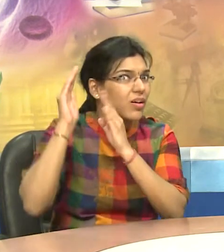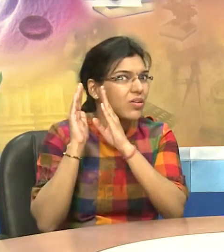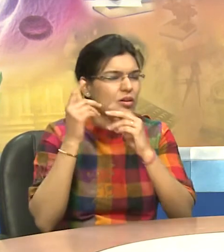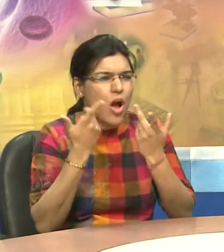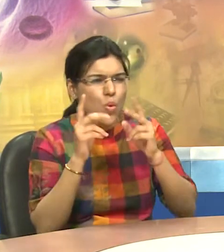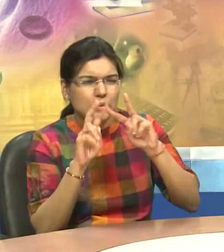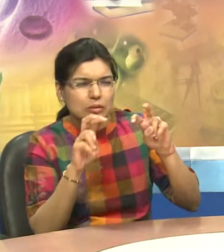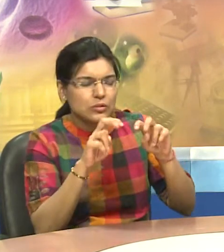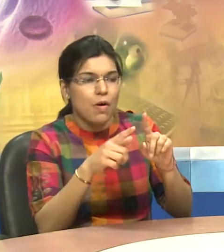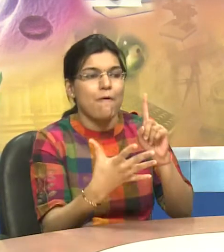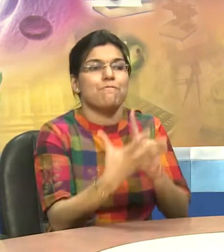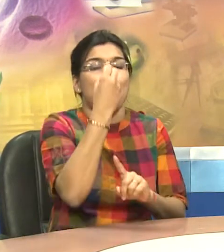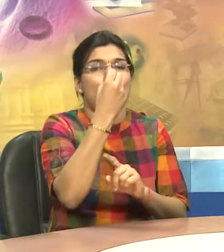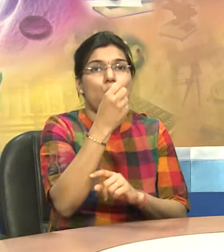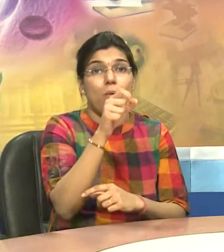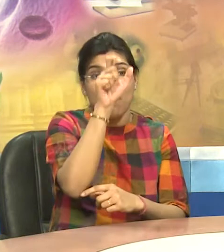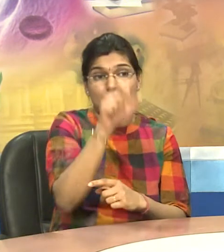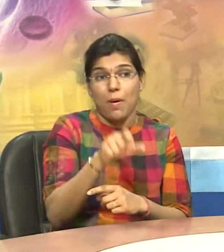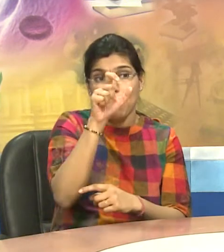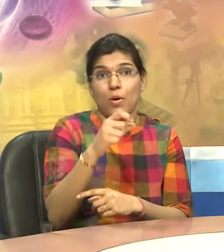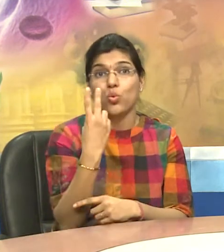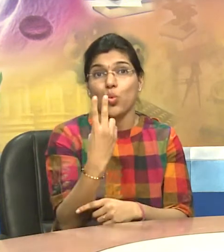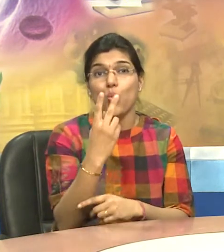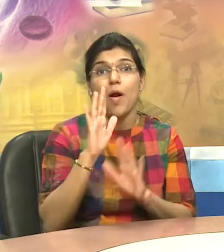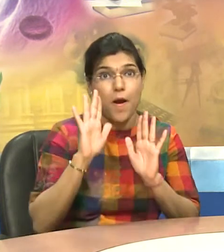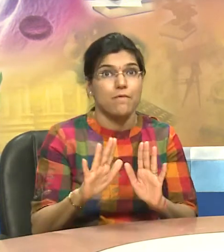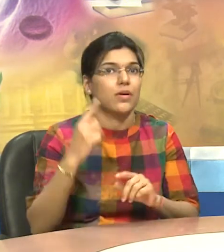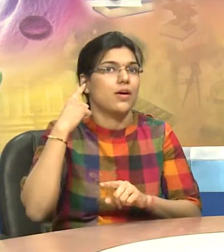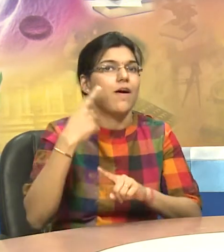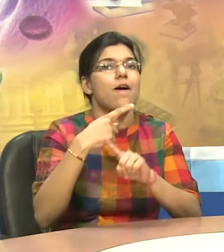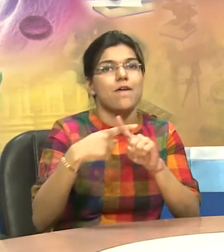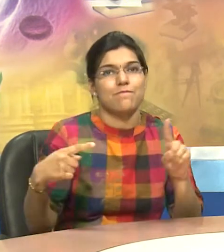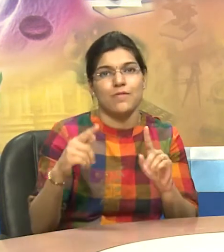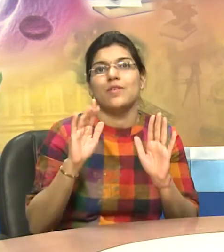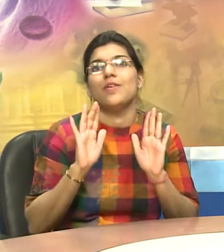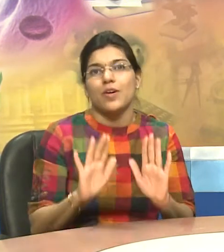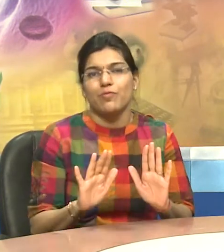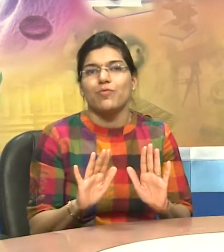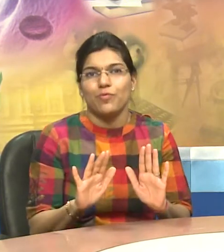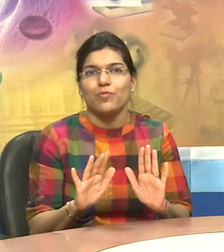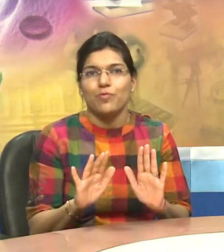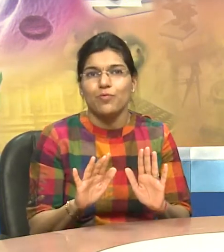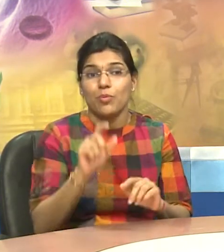Doctor had done research and found that the people in that team, two of them